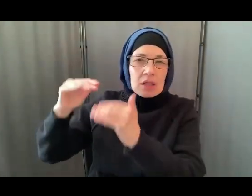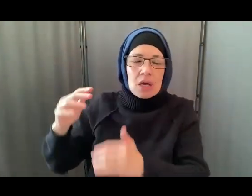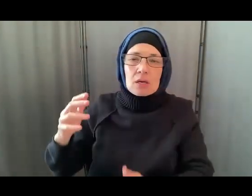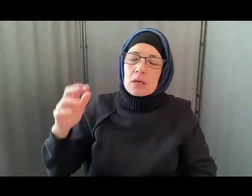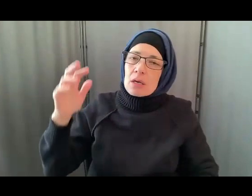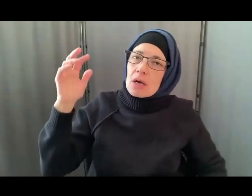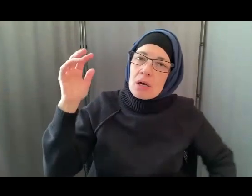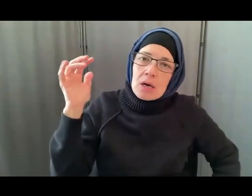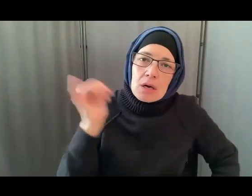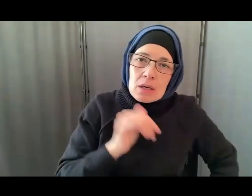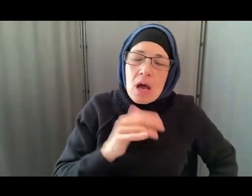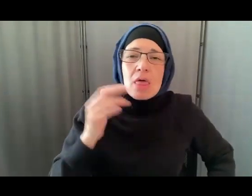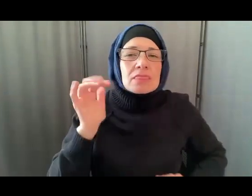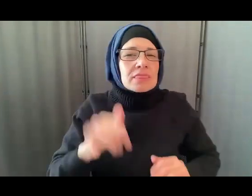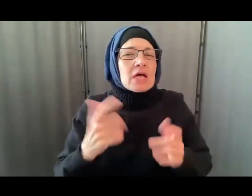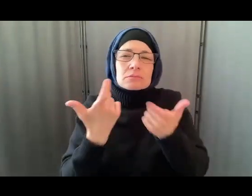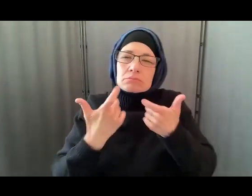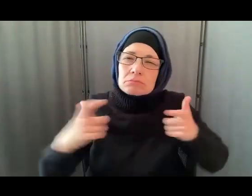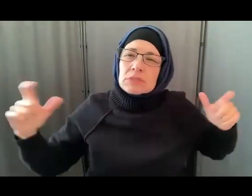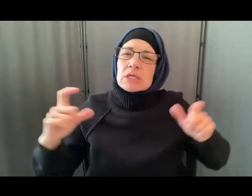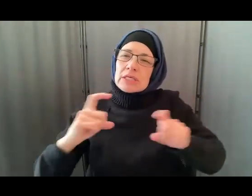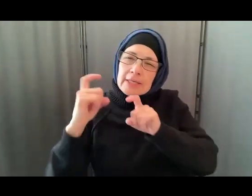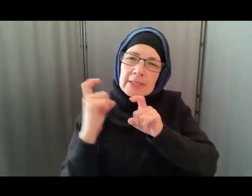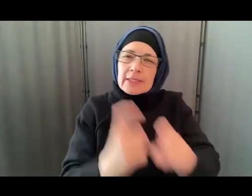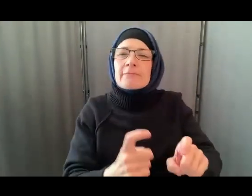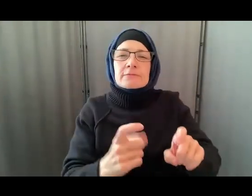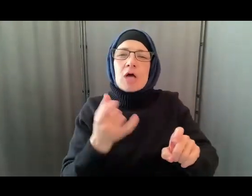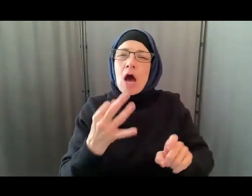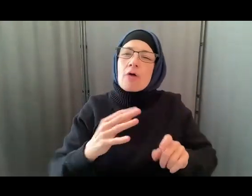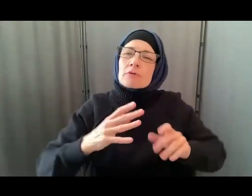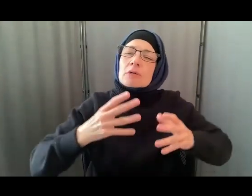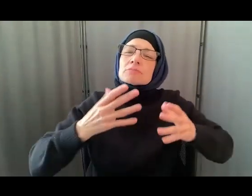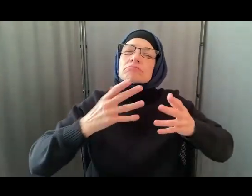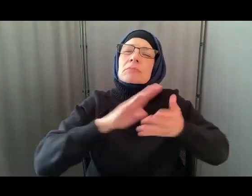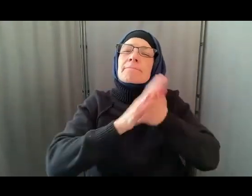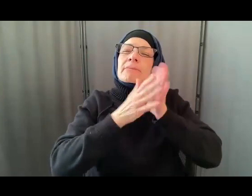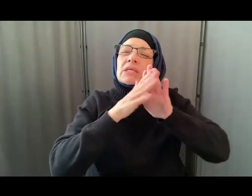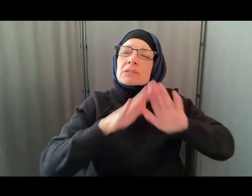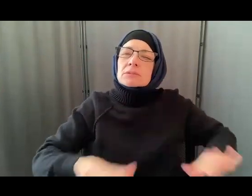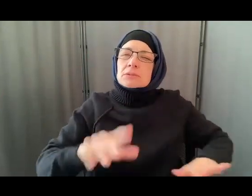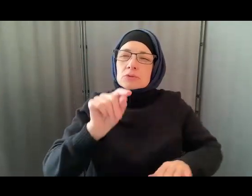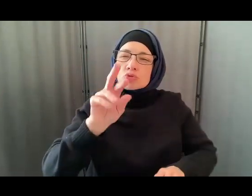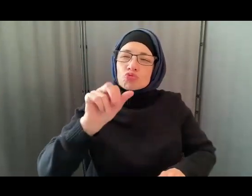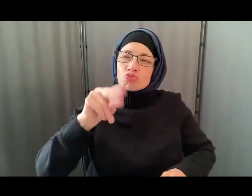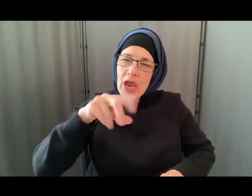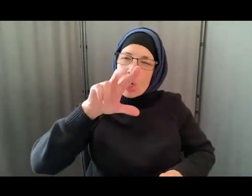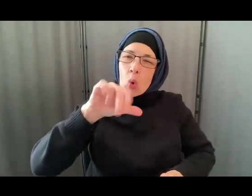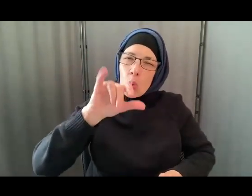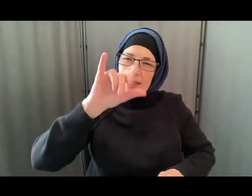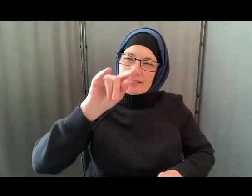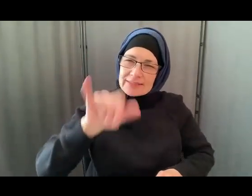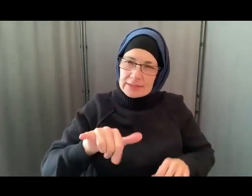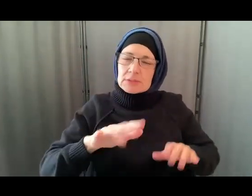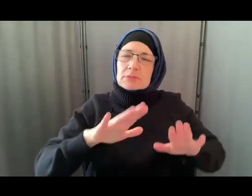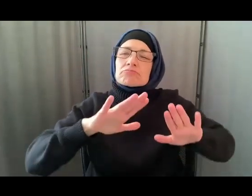huge gift of tranquility in their hearts that Allah must have put there to give